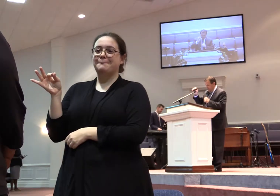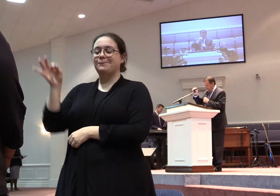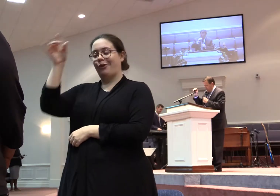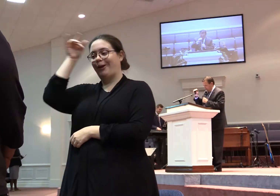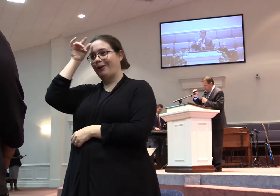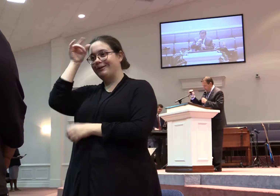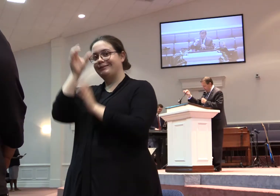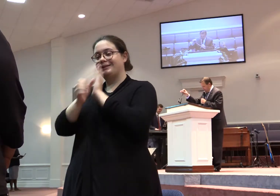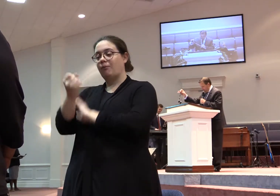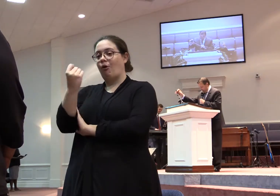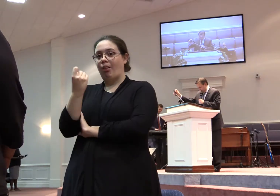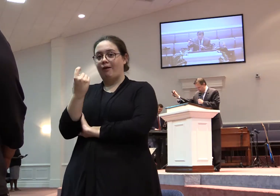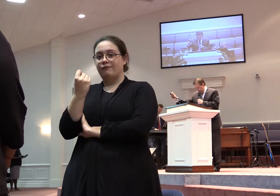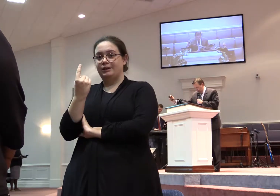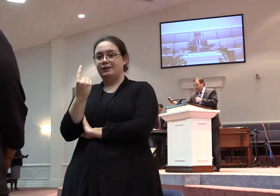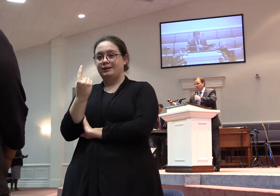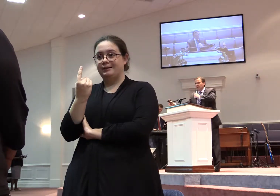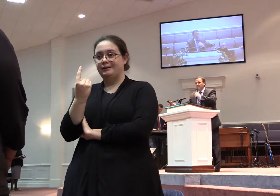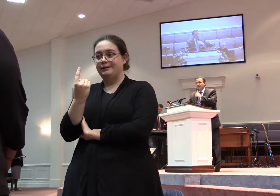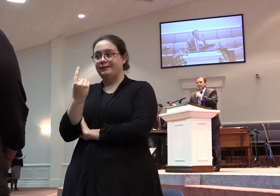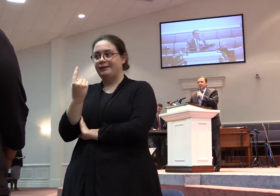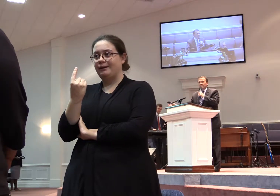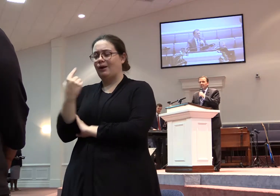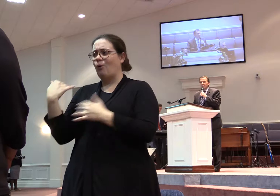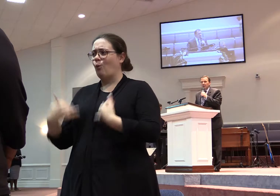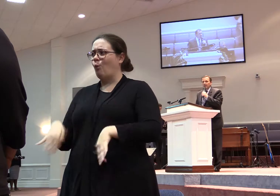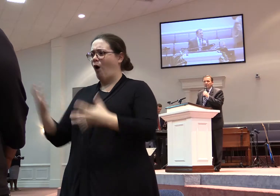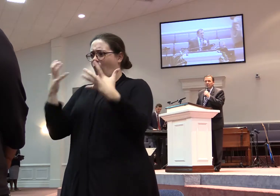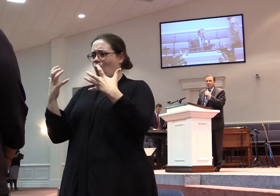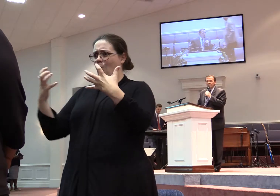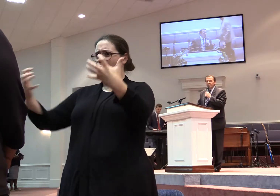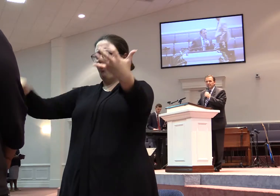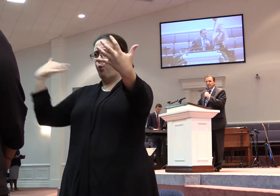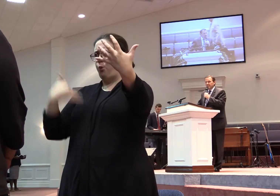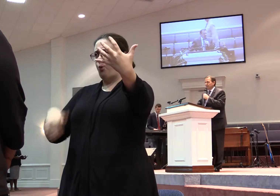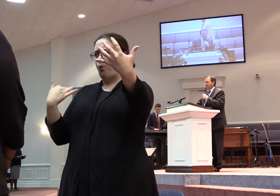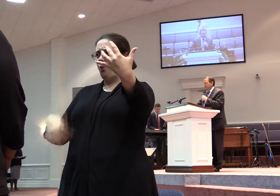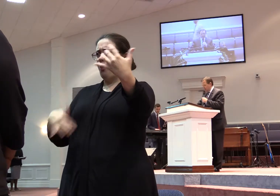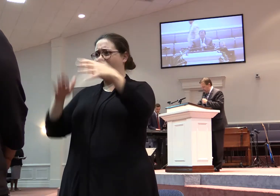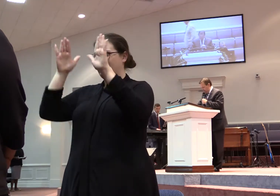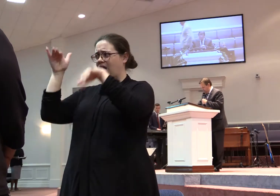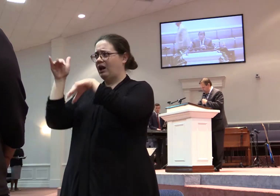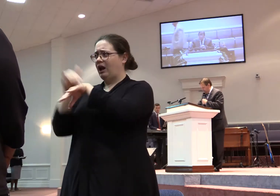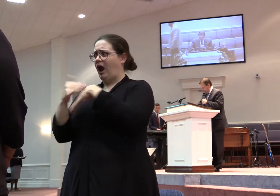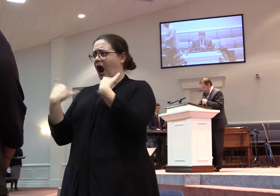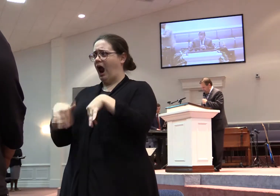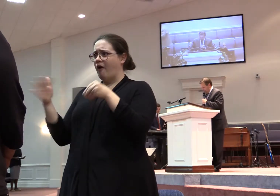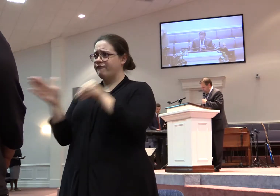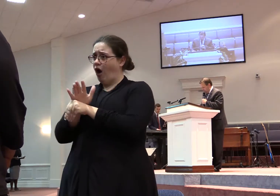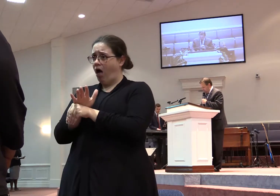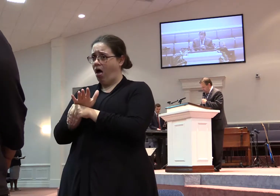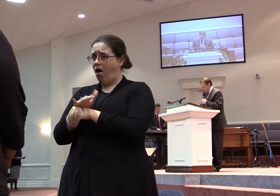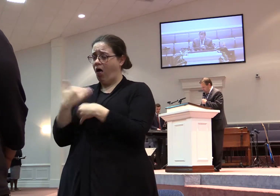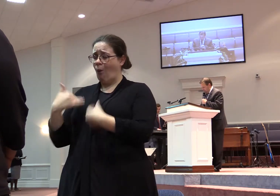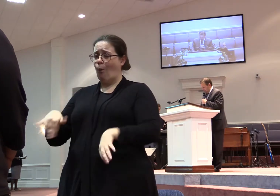Genesis chapter number 11. What a good-looking crowd on a Sunday night. Looks